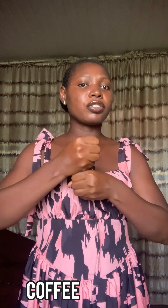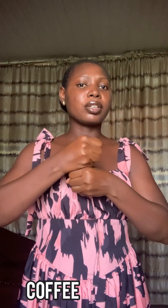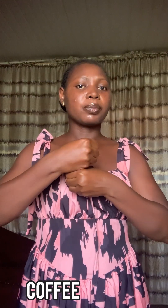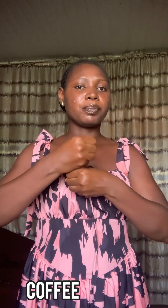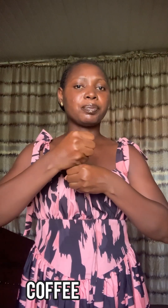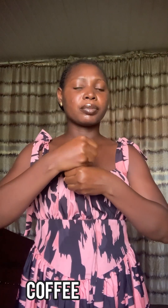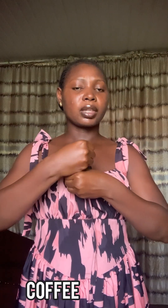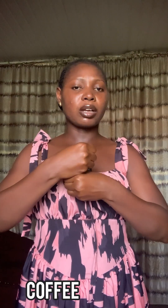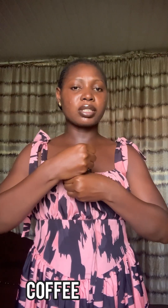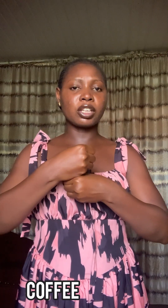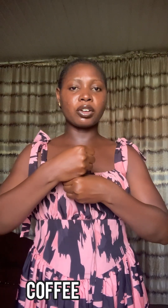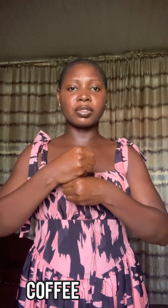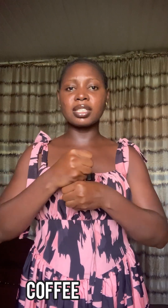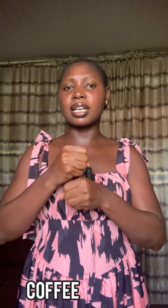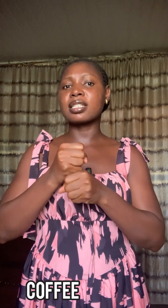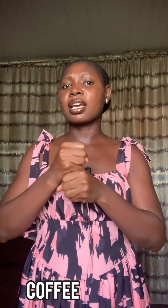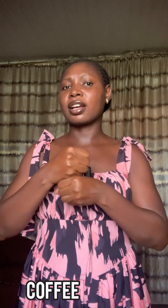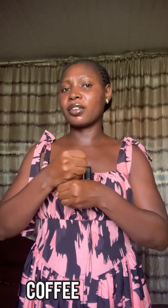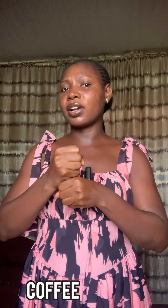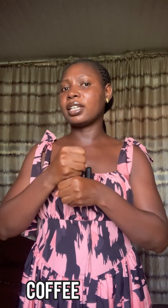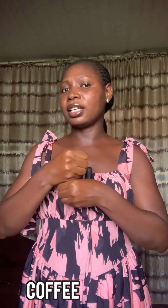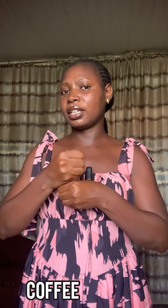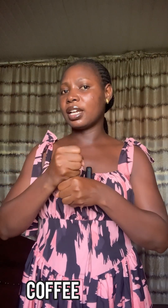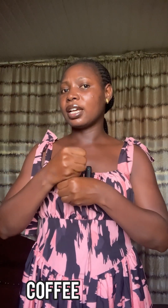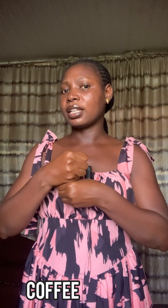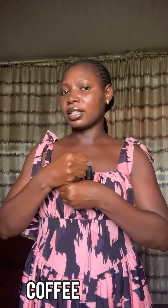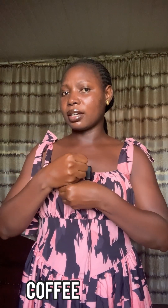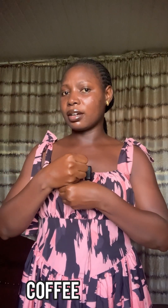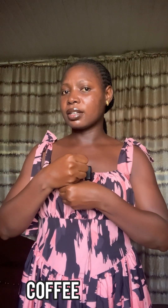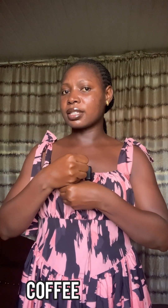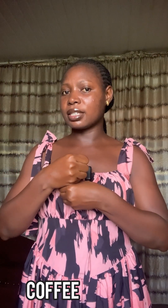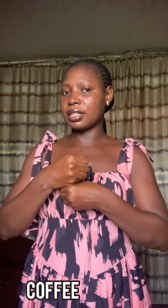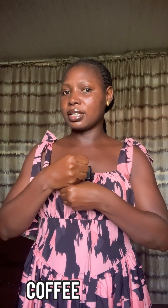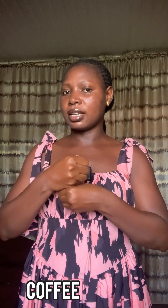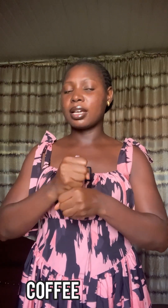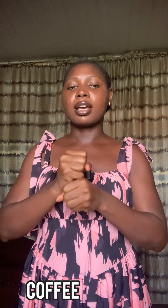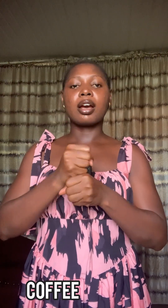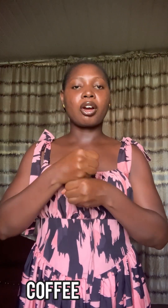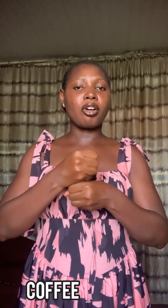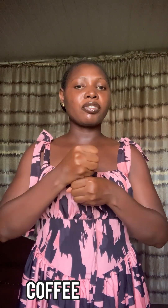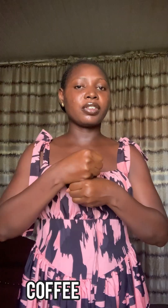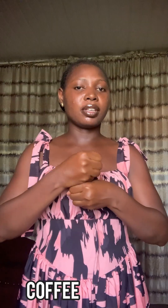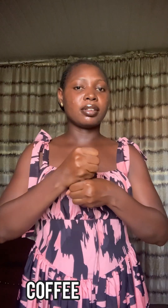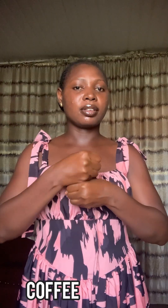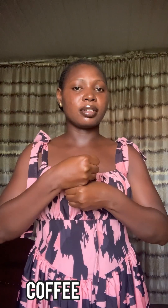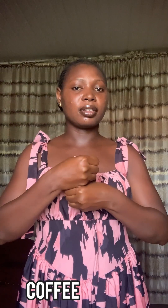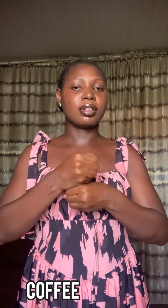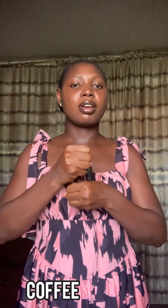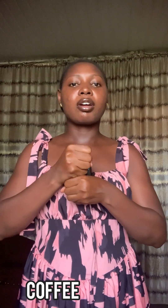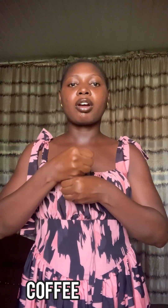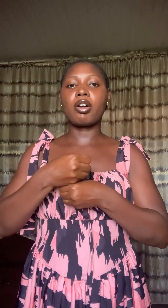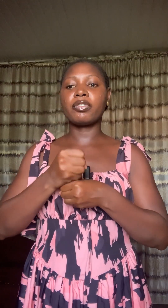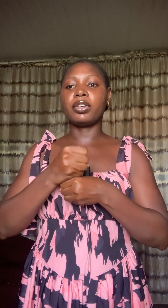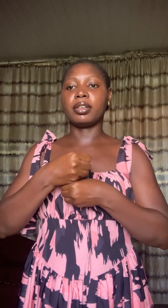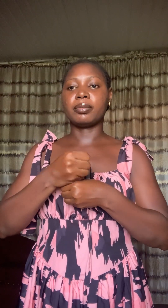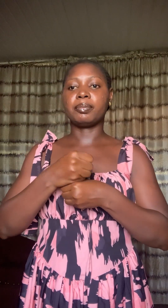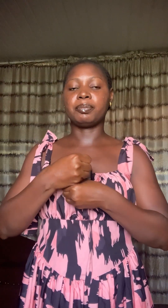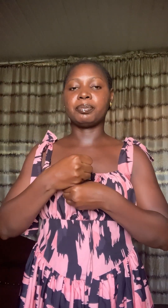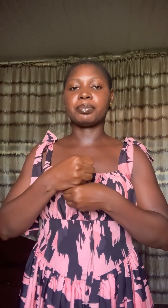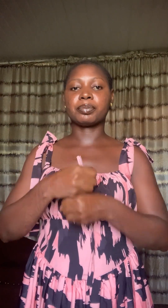coffee. Now think of this as grinding the seed. Coffee, coffee.